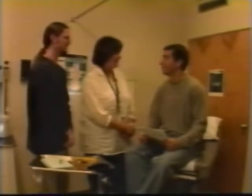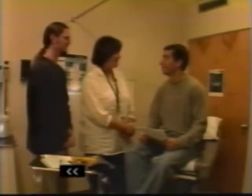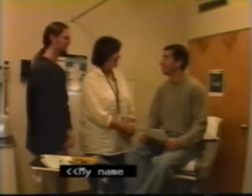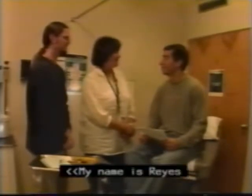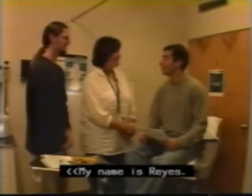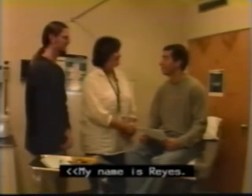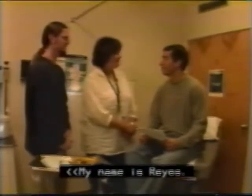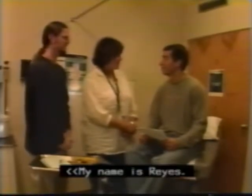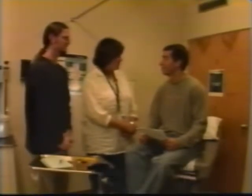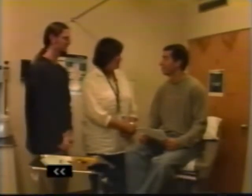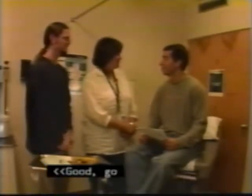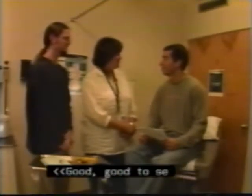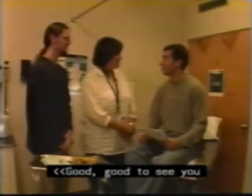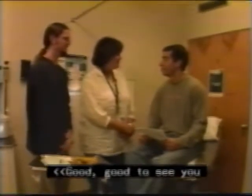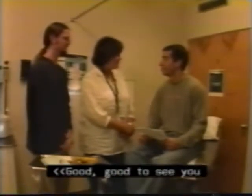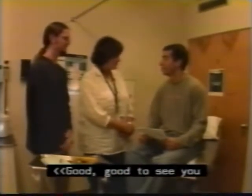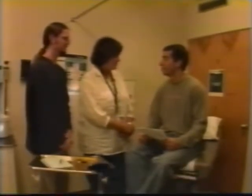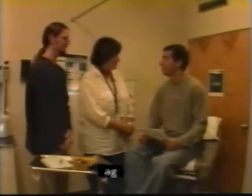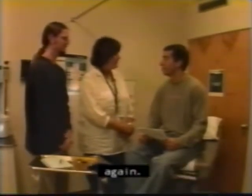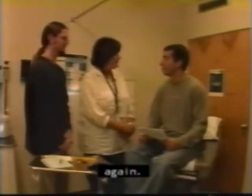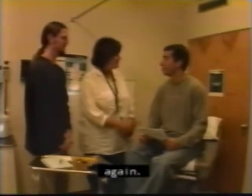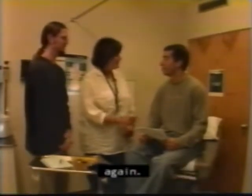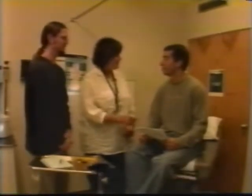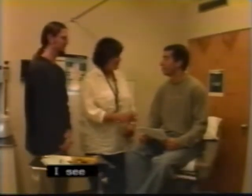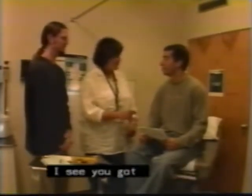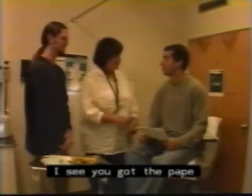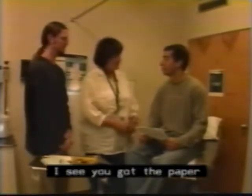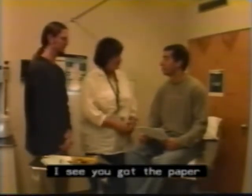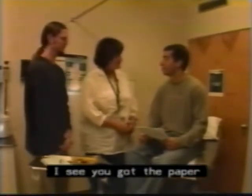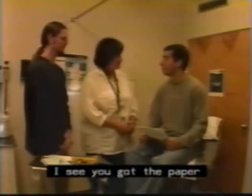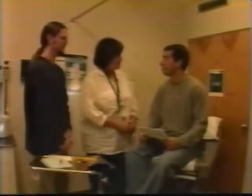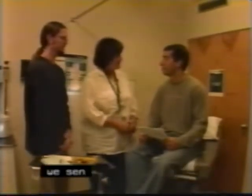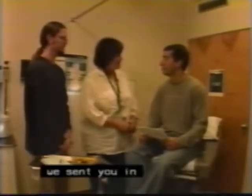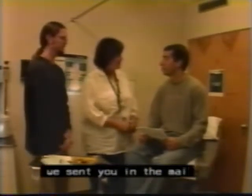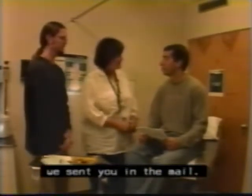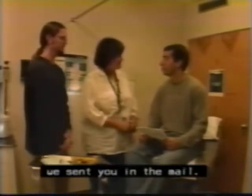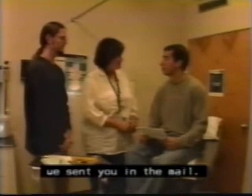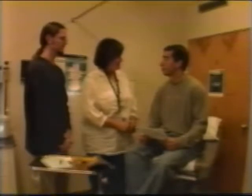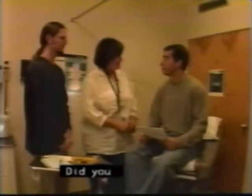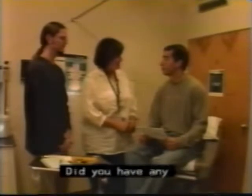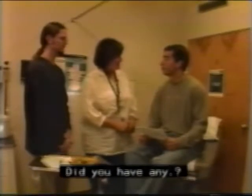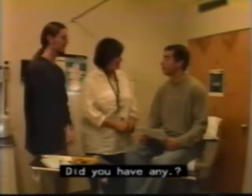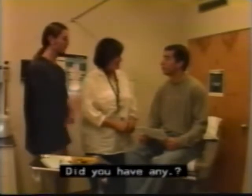Chris? Good, good to meet you. Good to see you again. I see you got the paper we sent you in the mail.